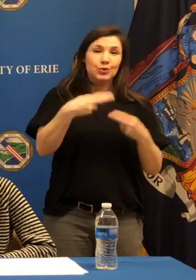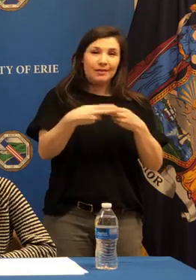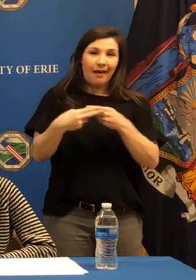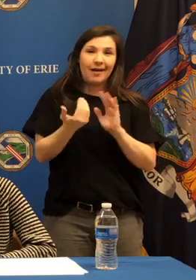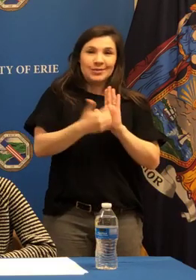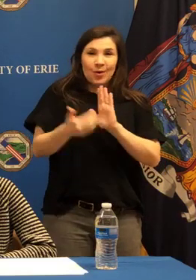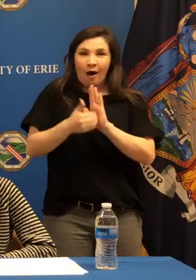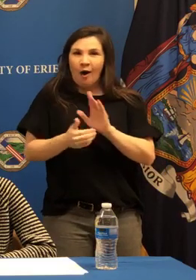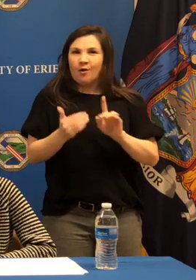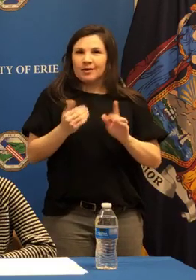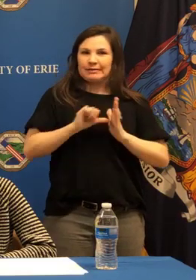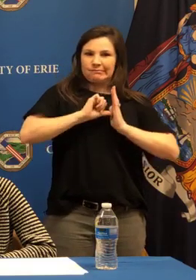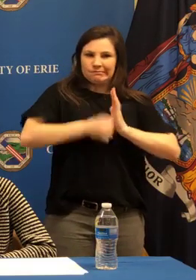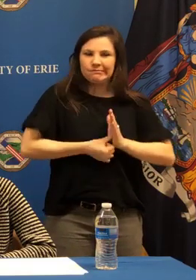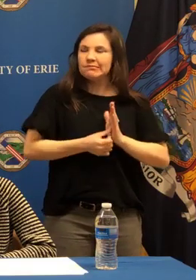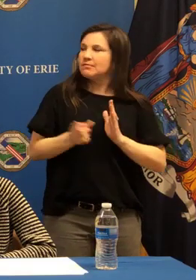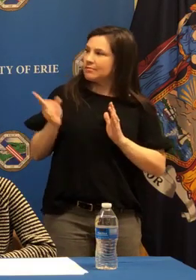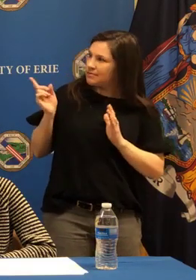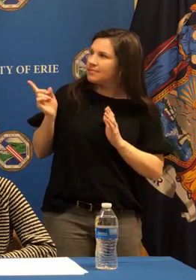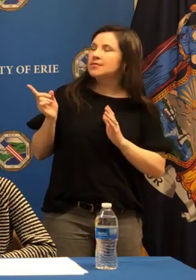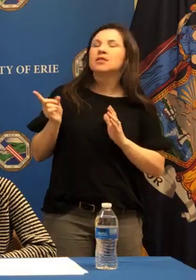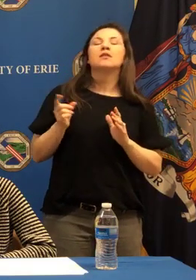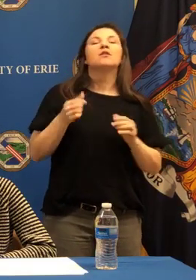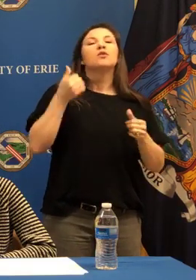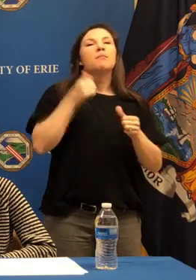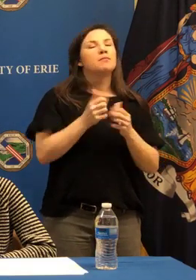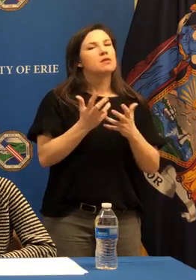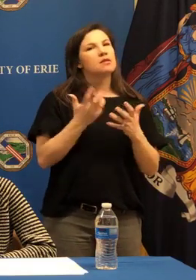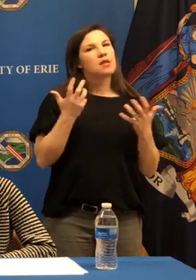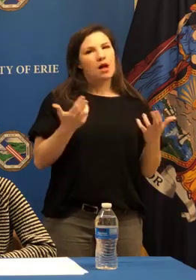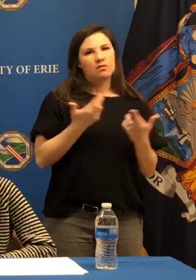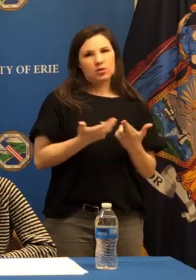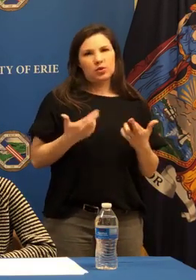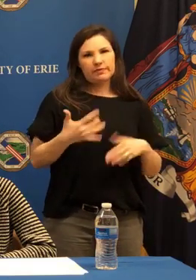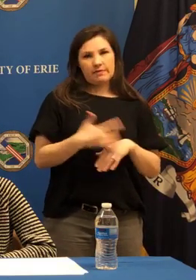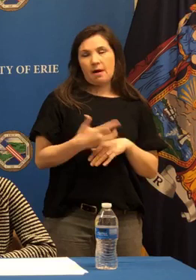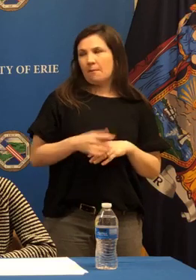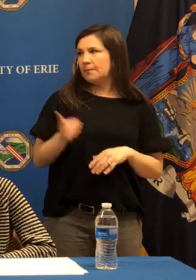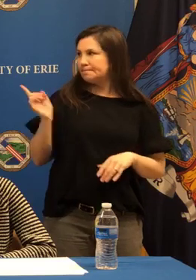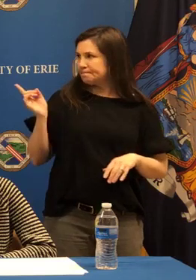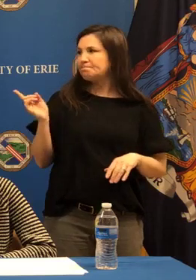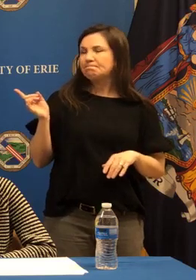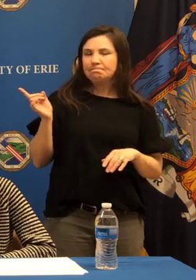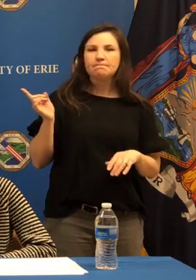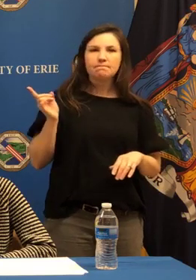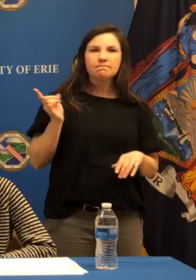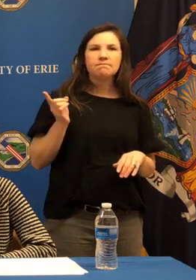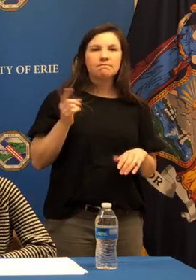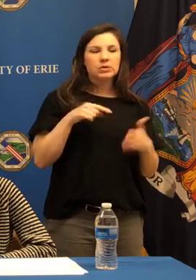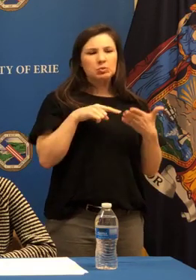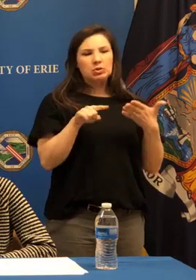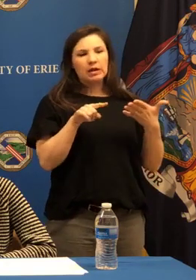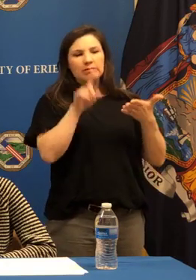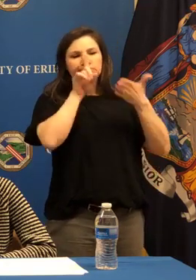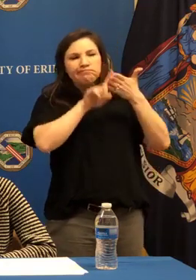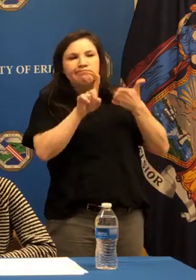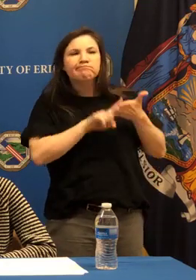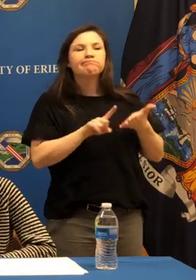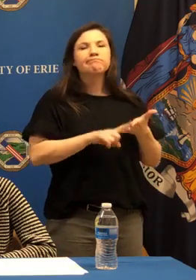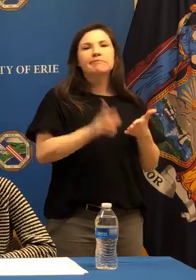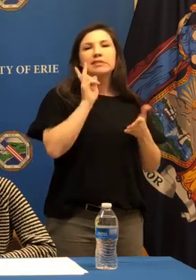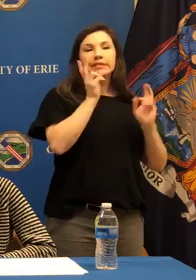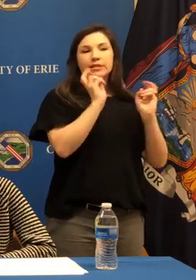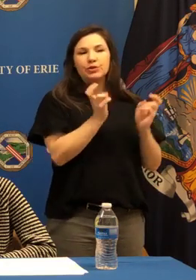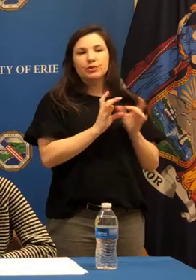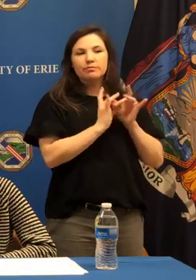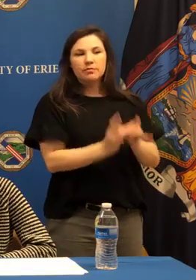people remember that there are lots of resources out there online that you can check to review the issues